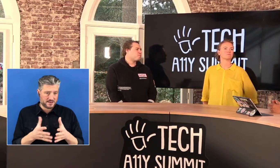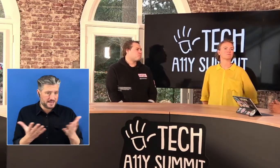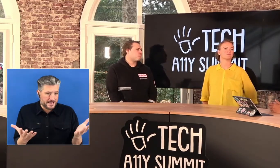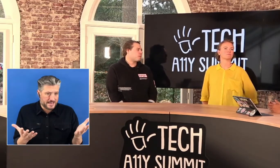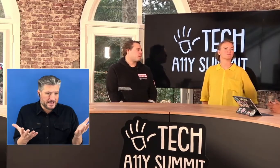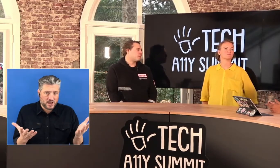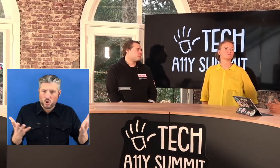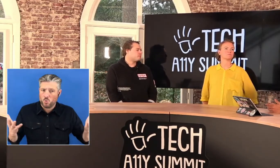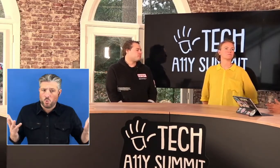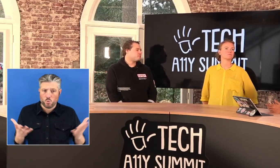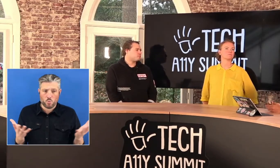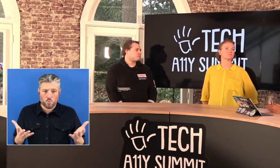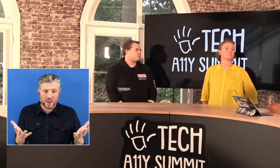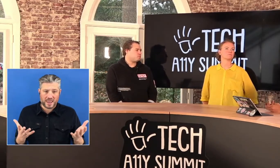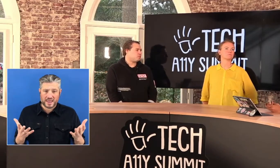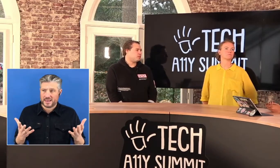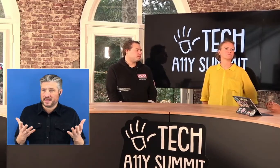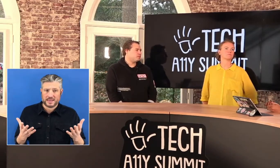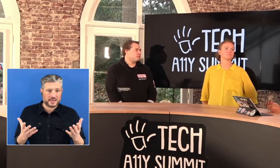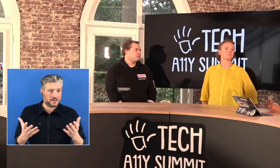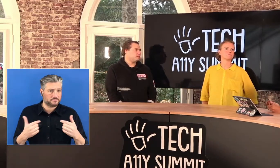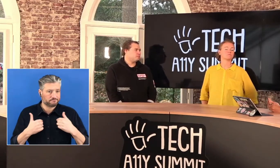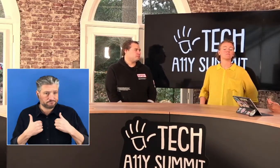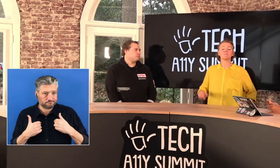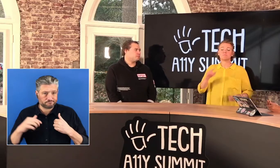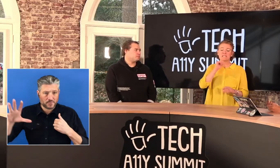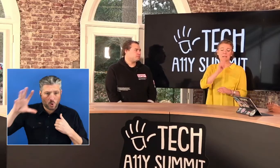would make the most sense to start with?